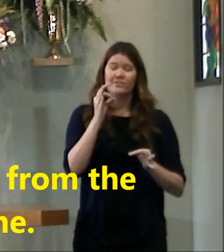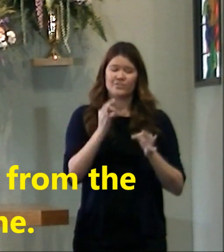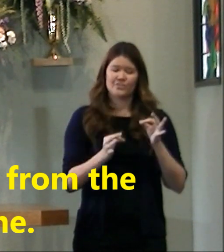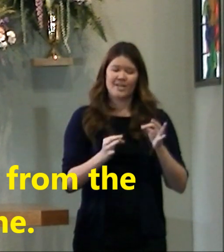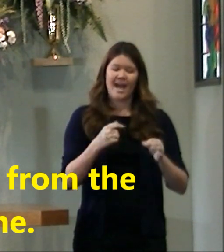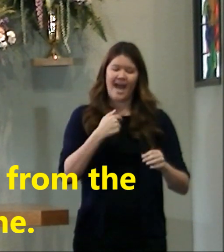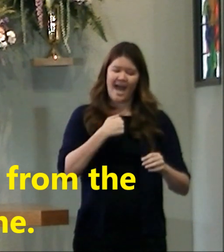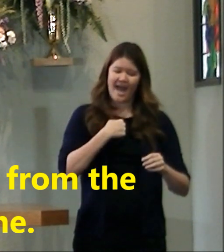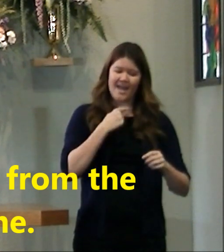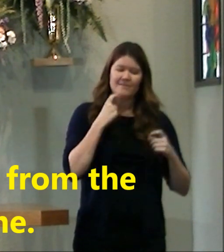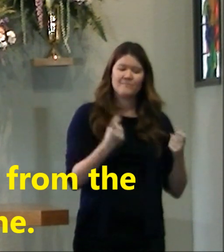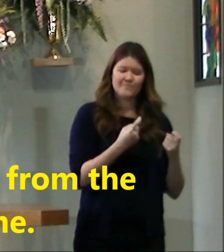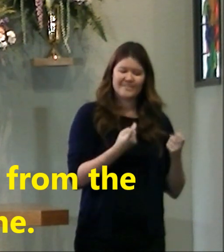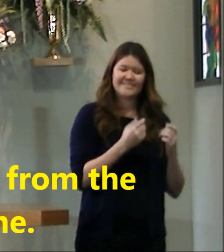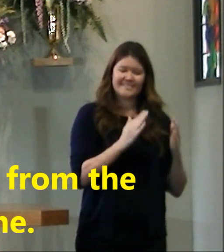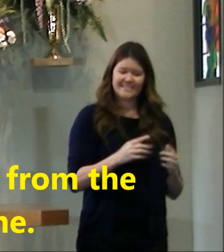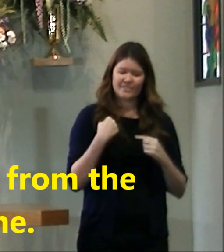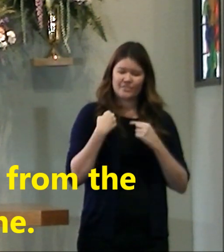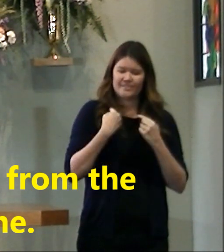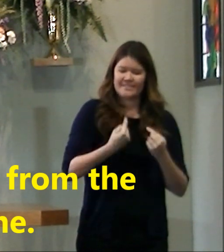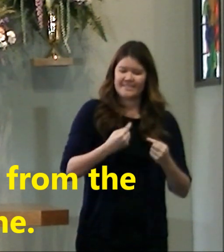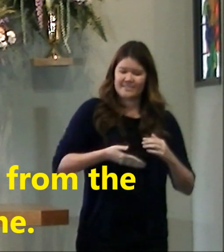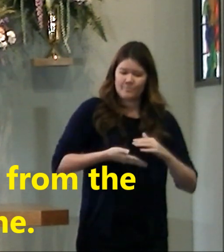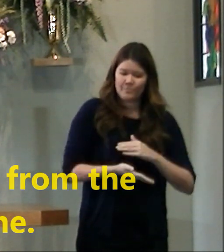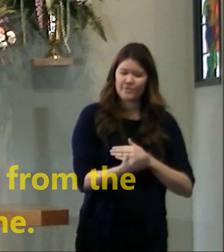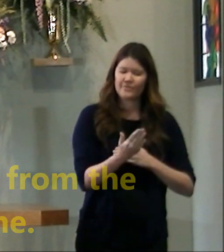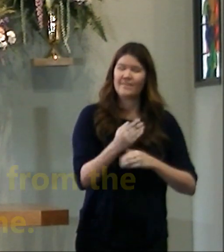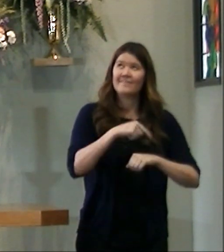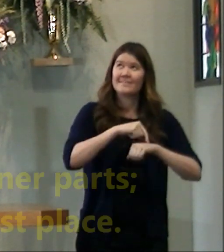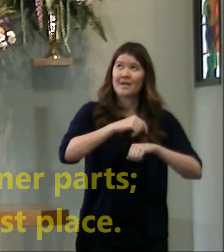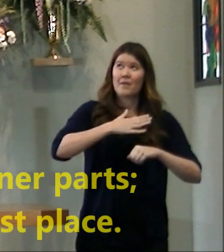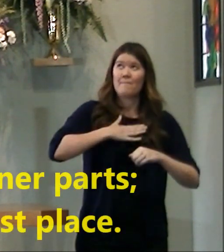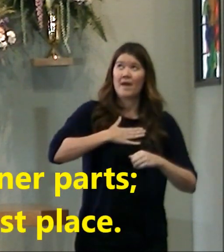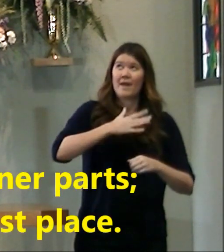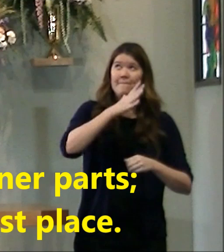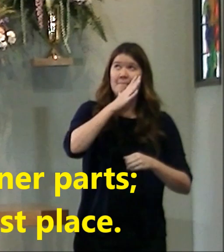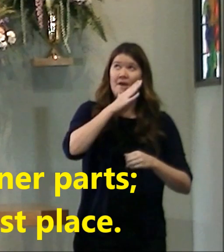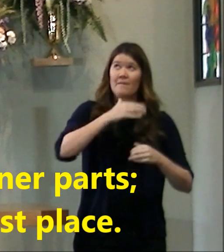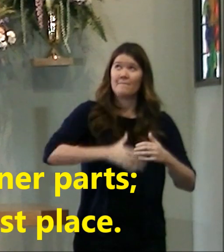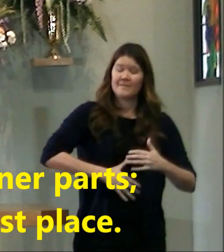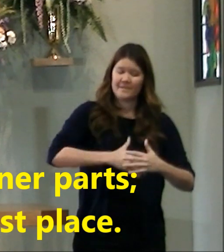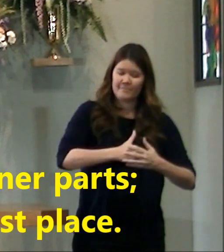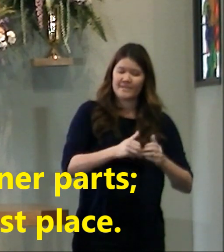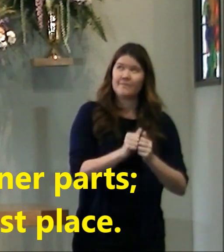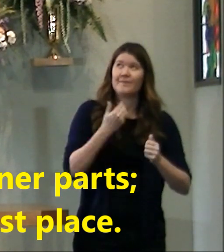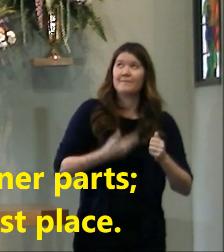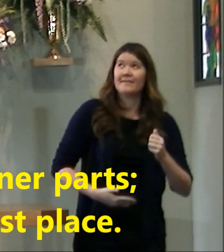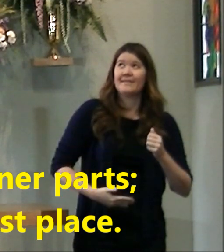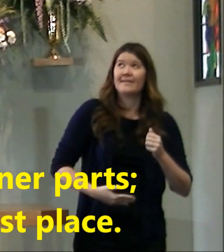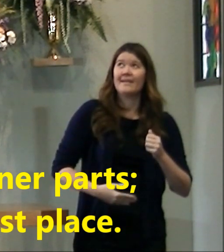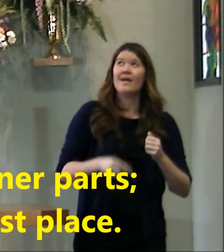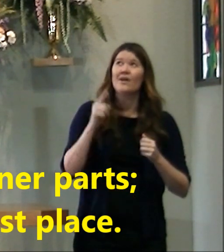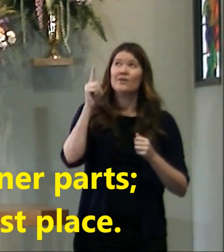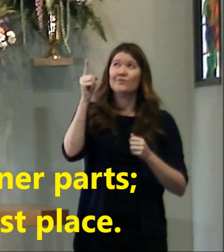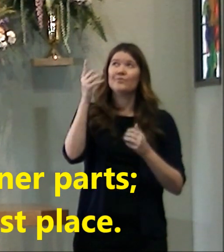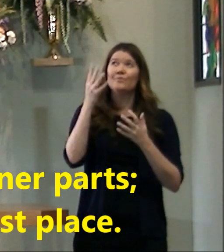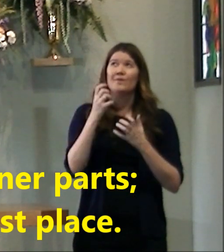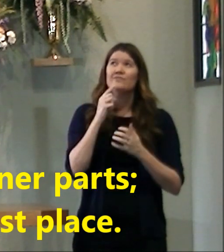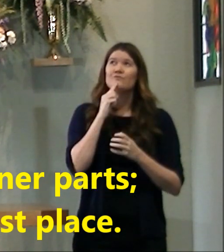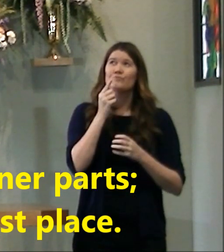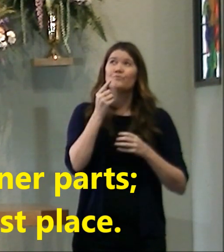at birth, sinful from the time my mother conceived me. Surely you desire truth in the inner